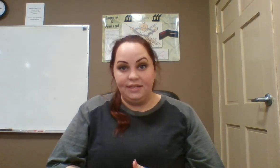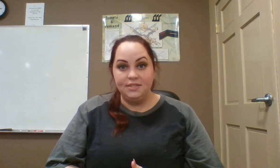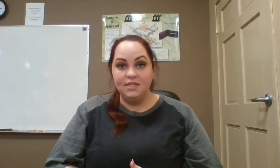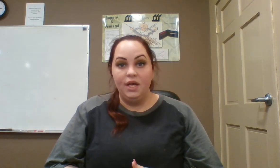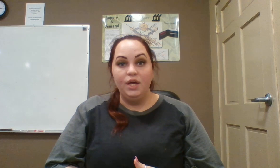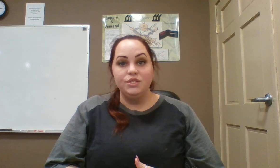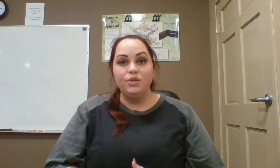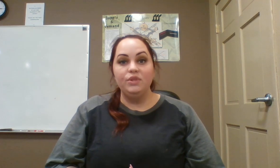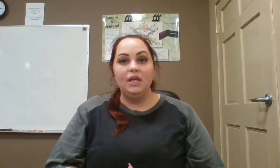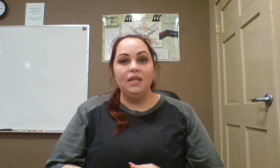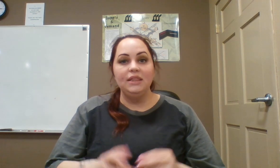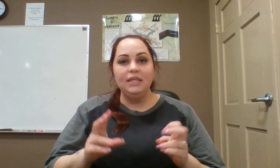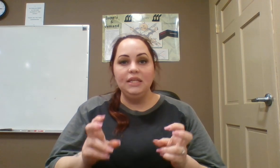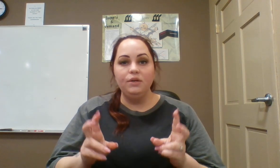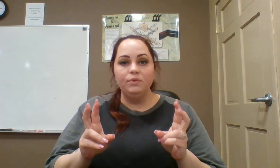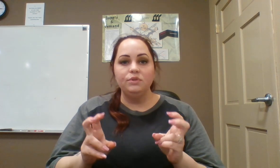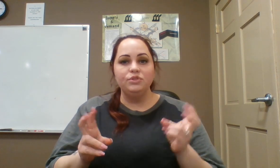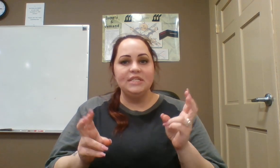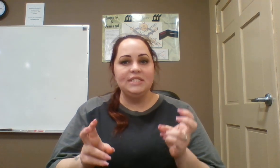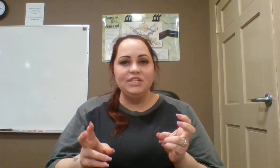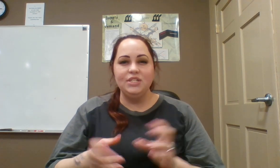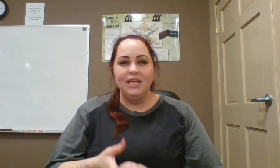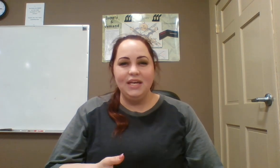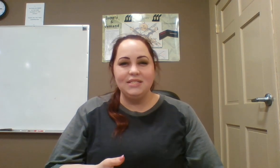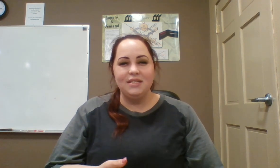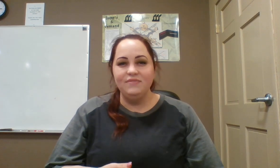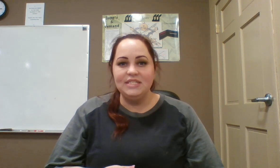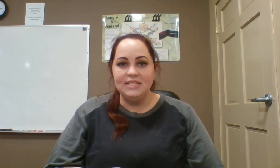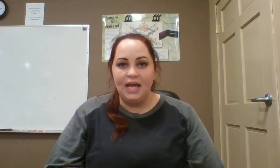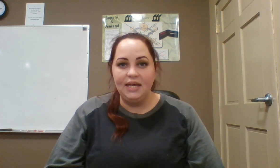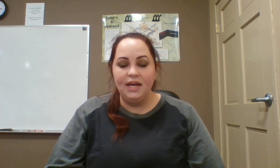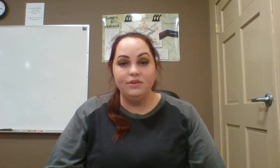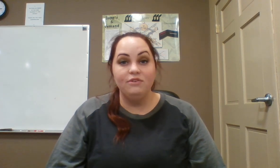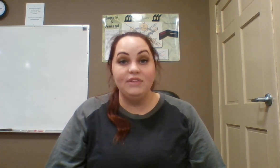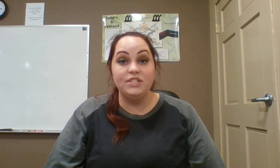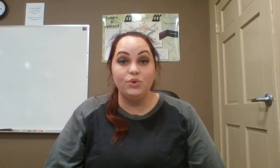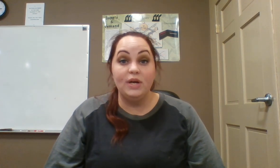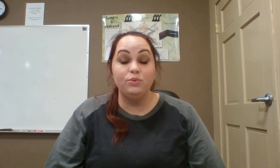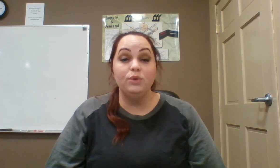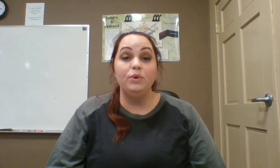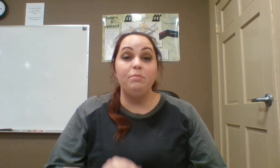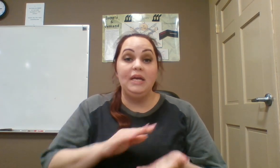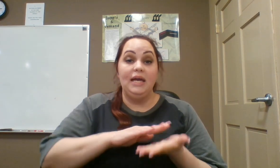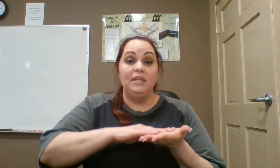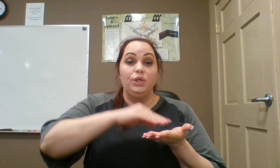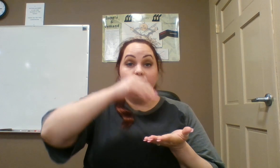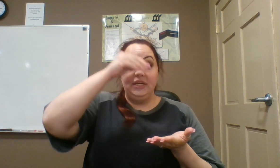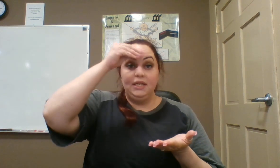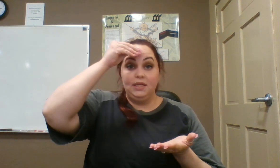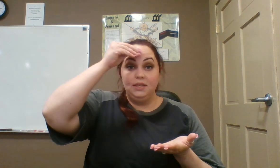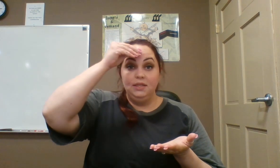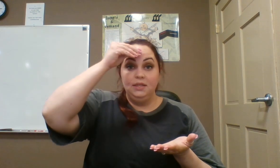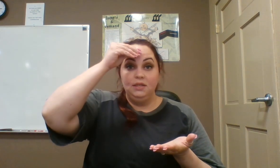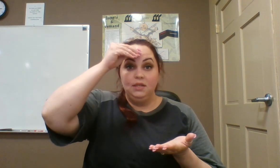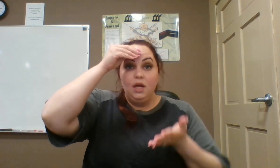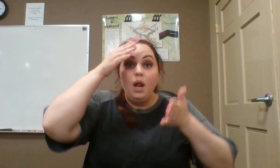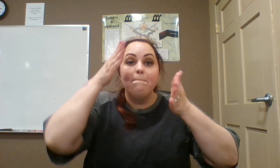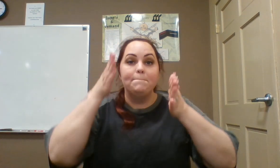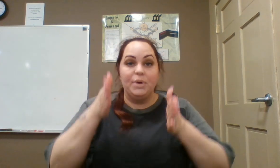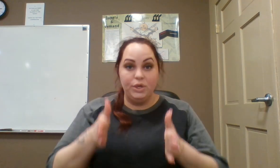Student. So the literal translation, I guess, of this sign, I don't know if that's the correct word, would be a learning